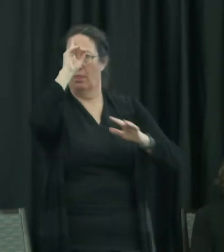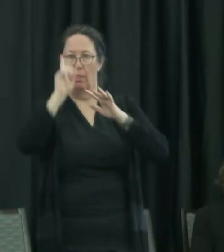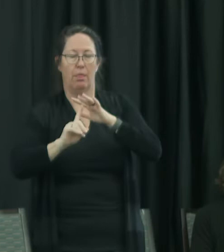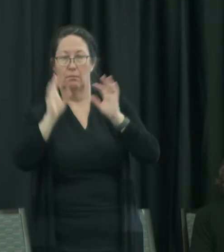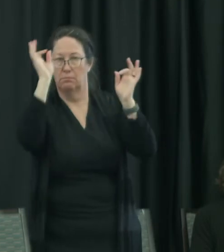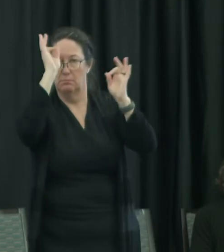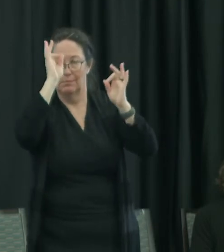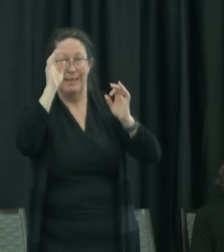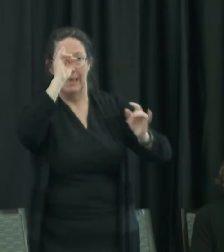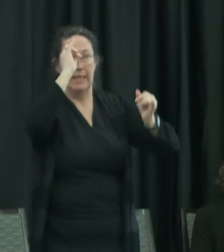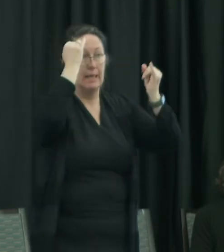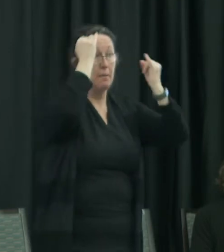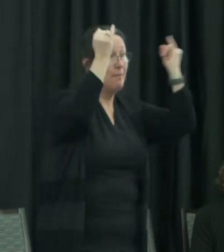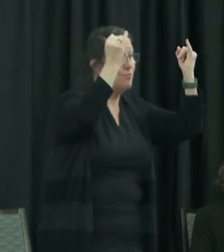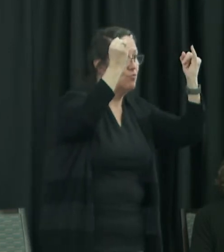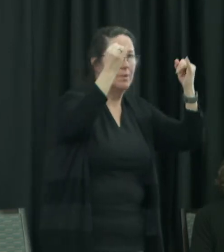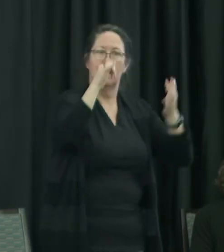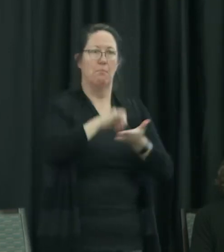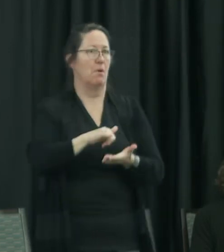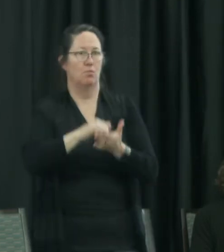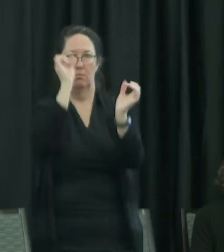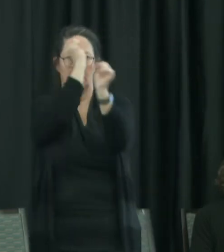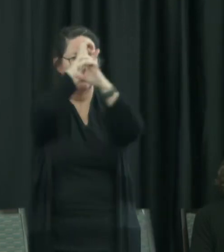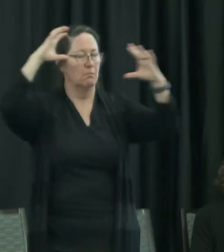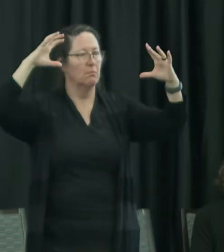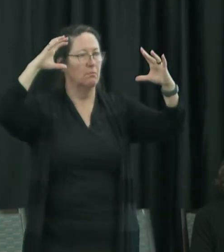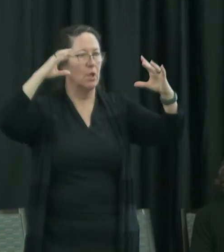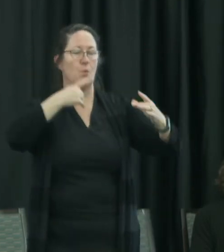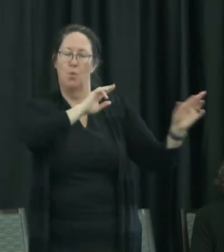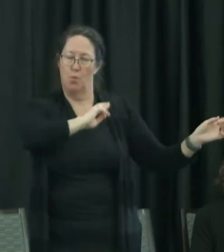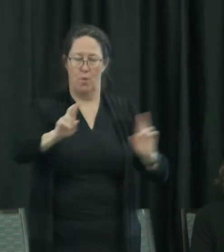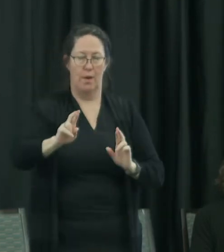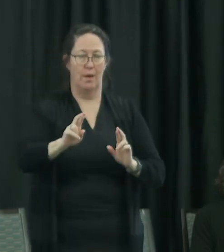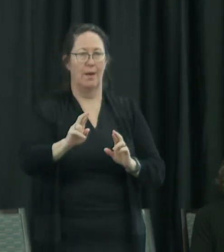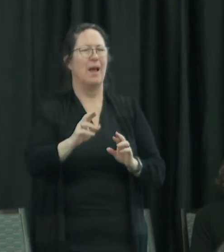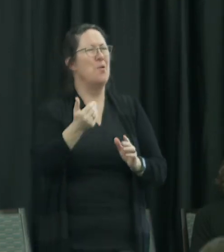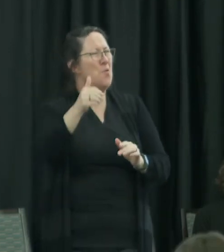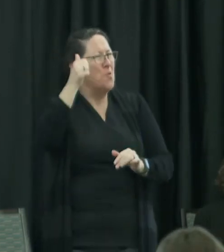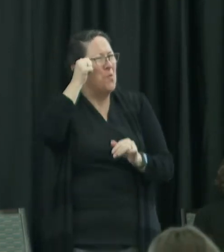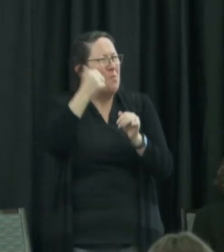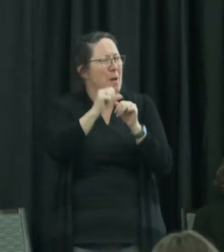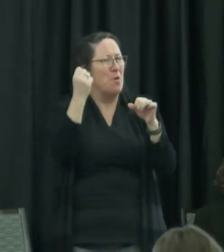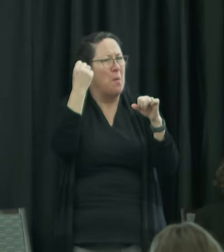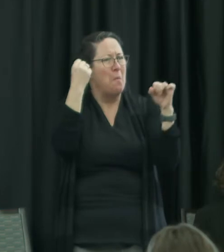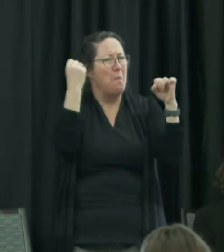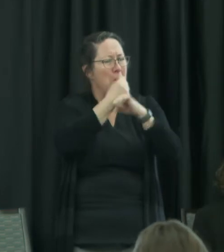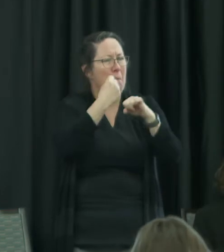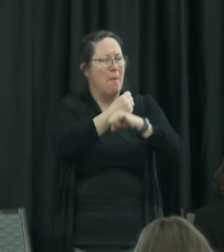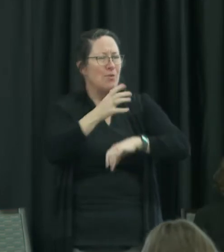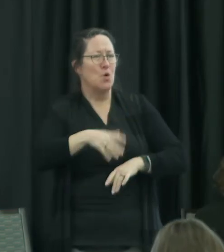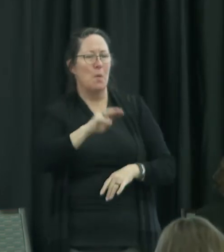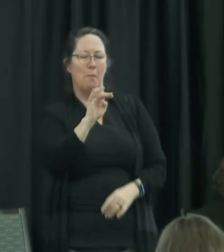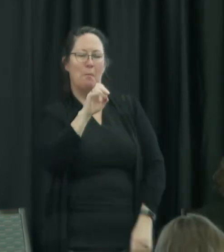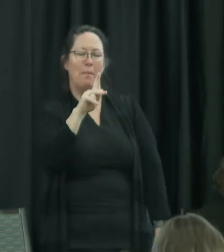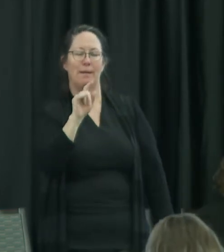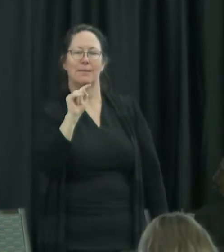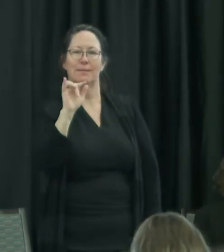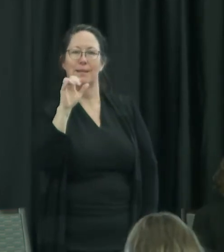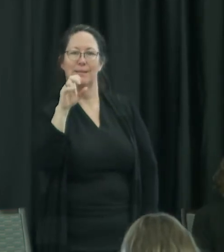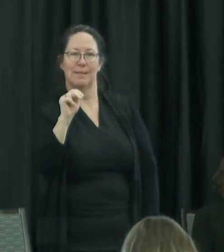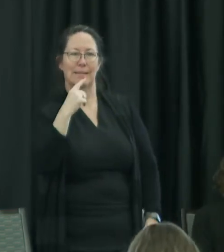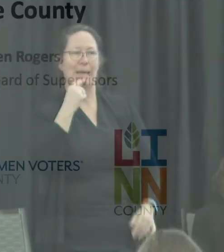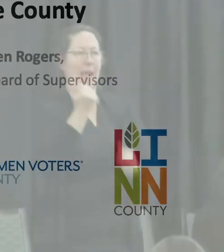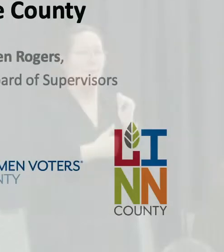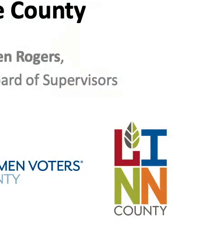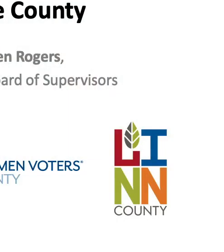the imagined and the unimaginable. It was former boxing heavyweight champion of the world Mike Tyson who once said, "Everybody